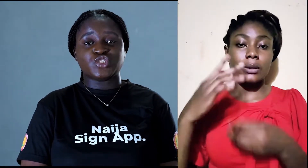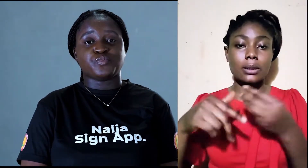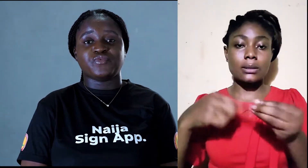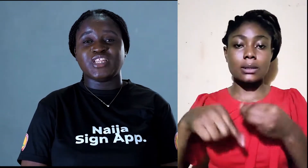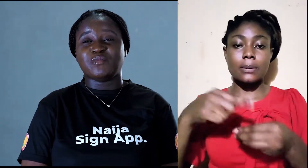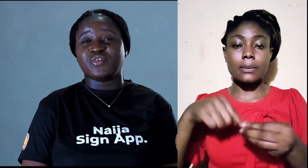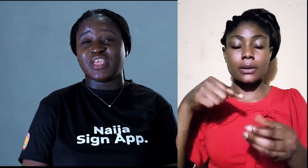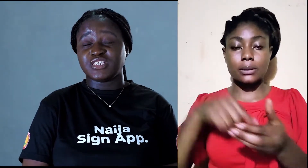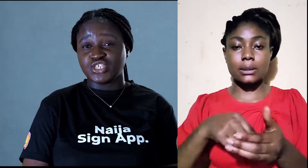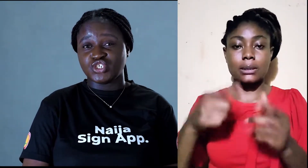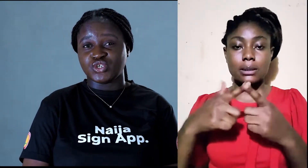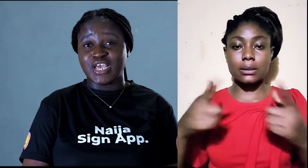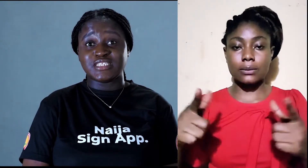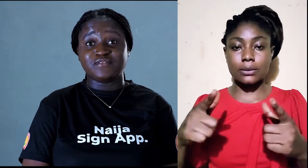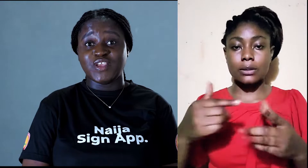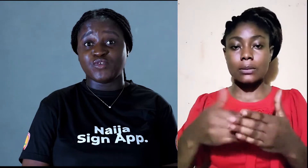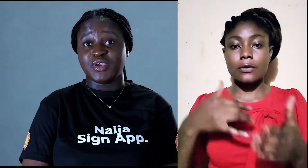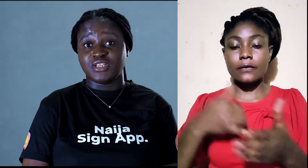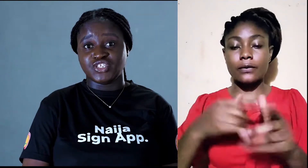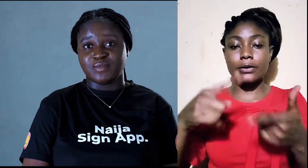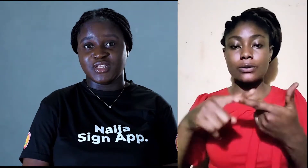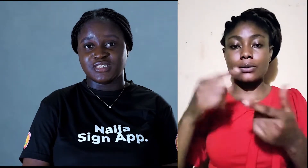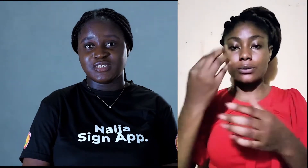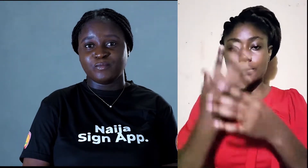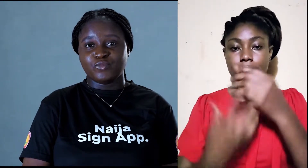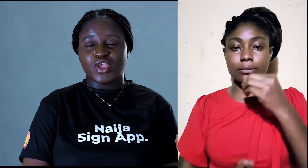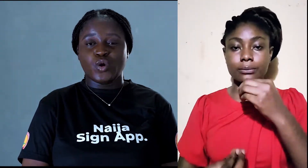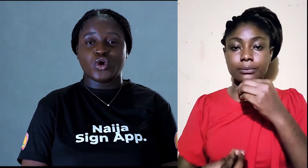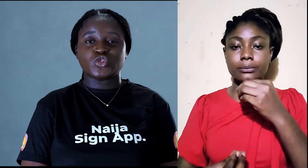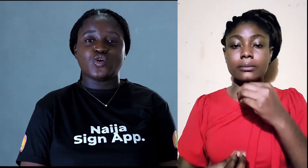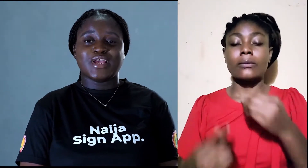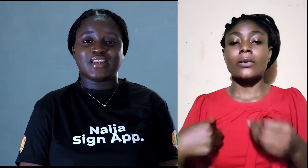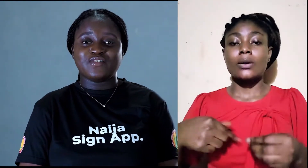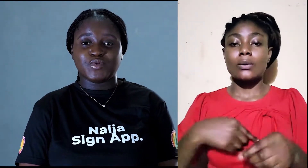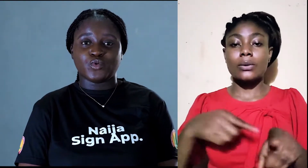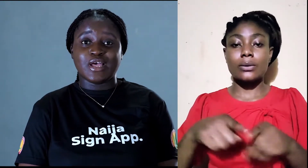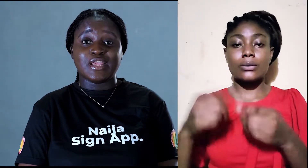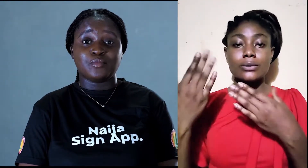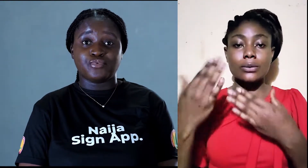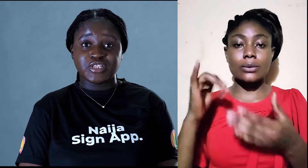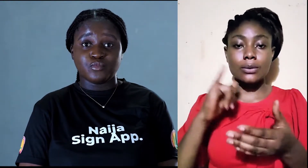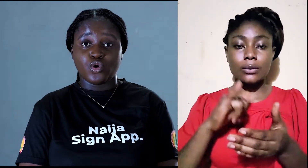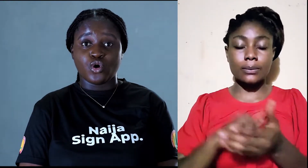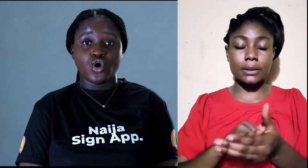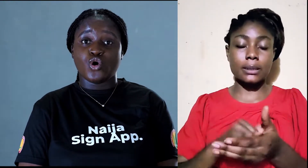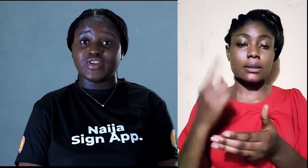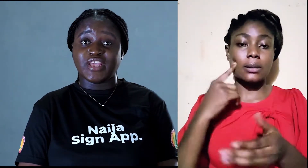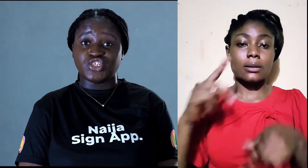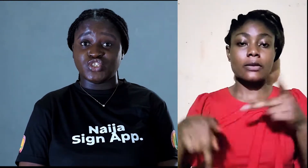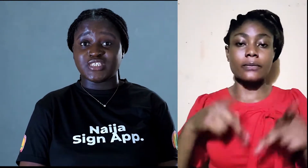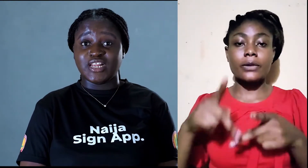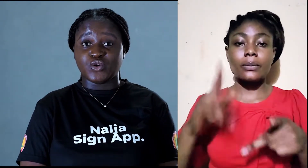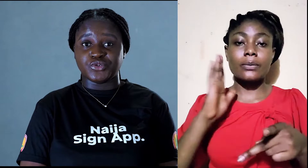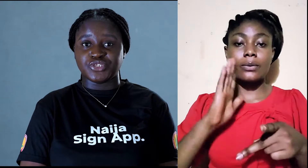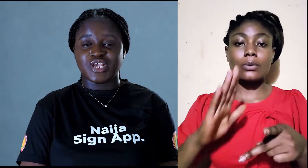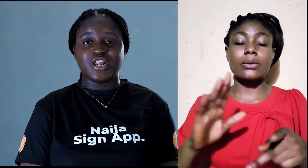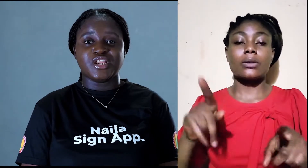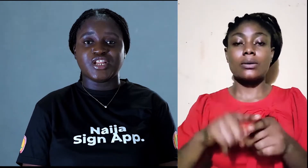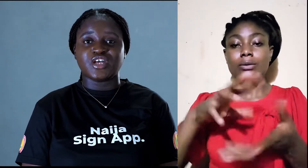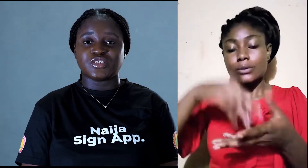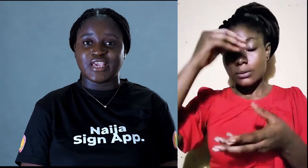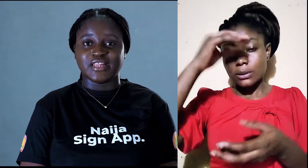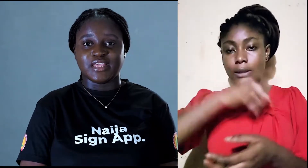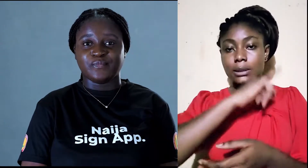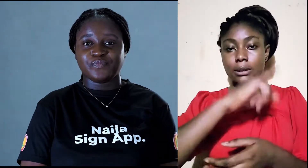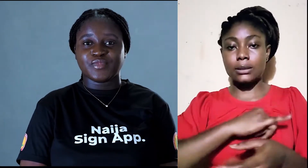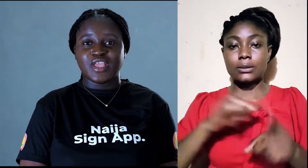in order to prevent them from extinction and save them from being endangered. We also hope that deaf people can embrace more of their indigenous languages and learn